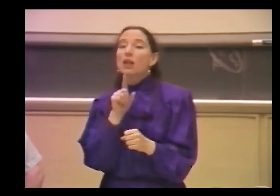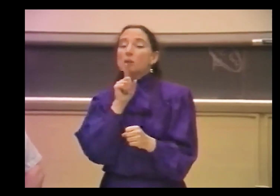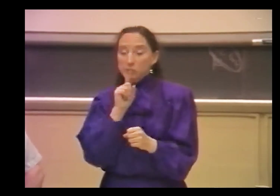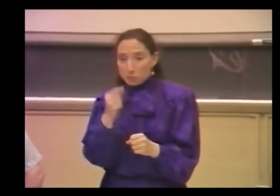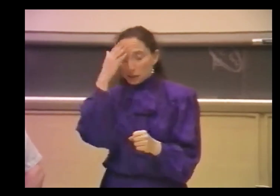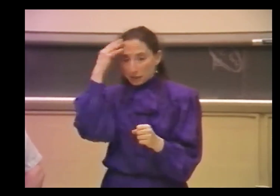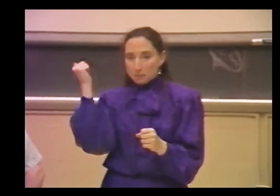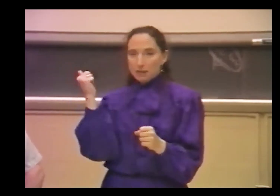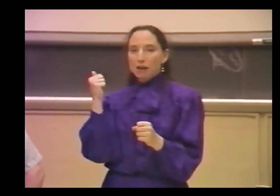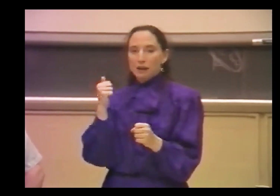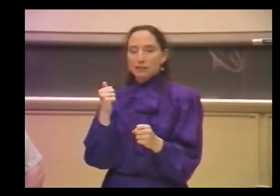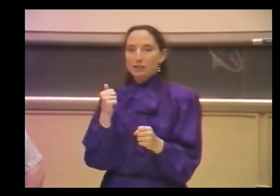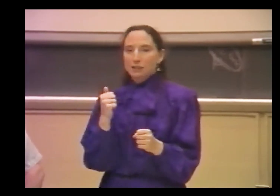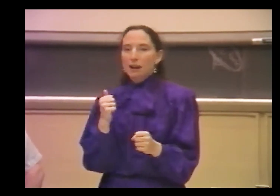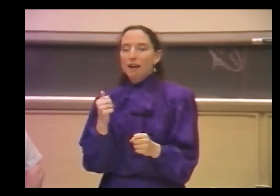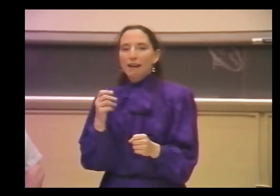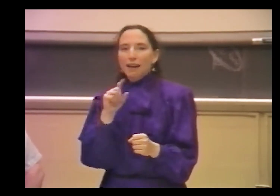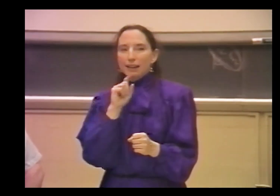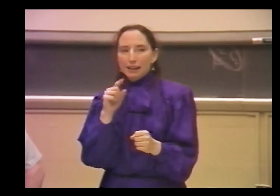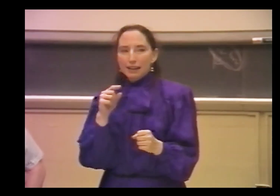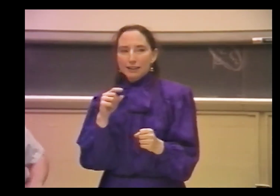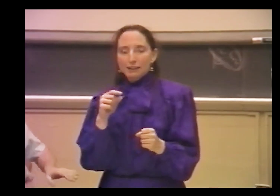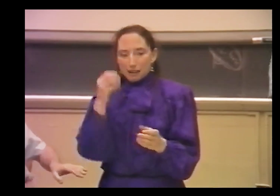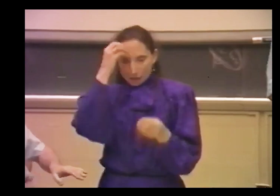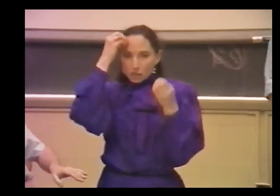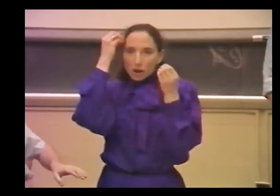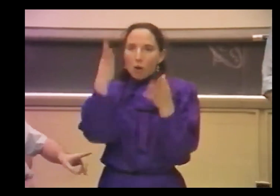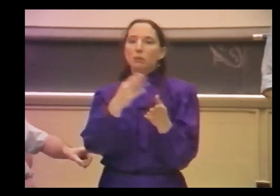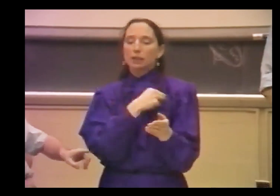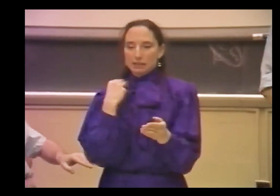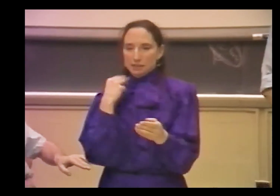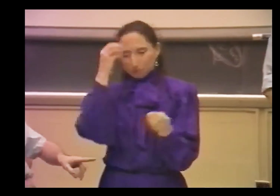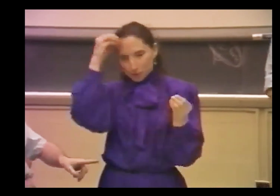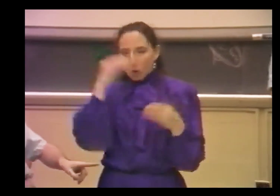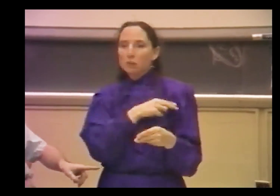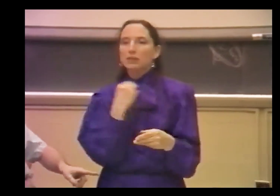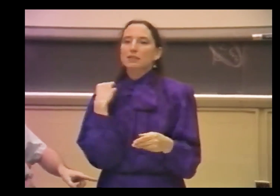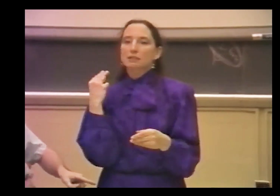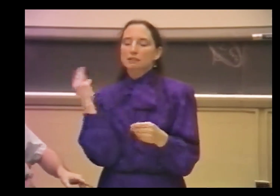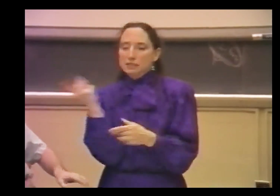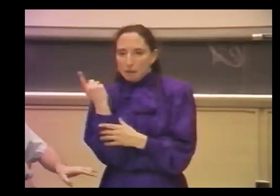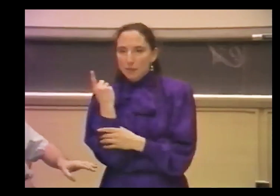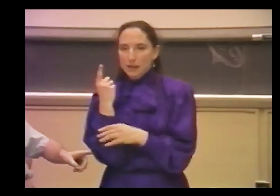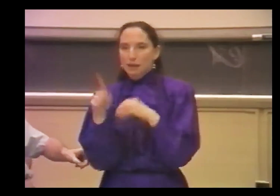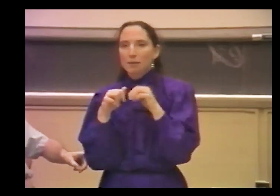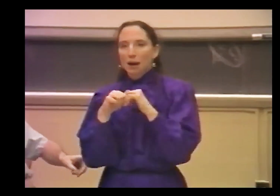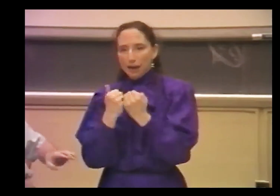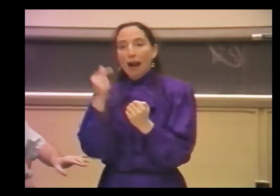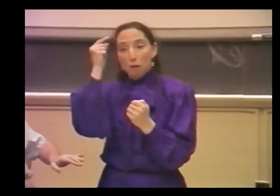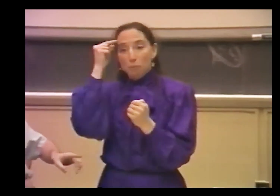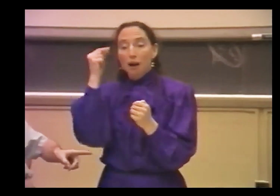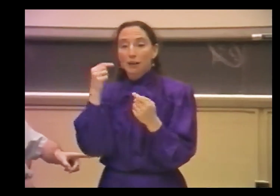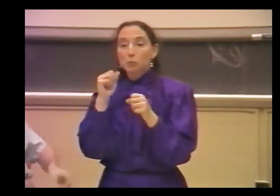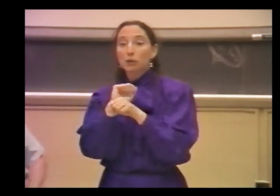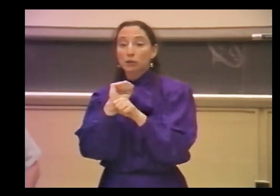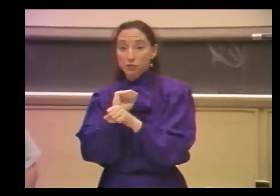it was really because it told us something about how the mind works.